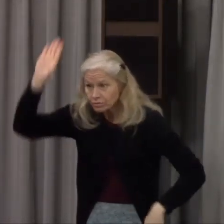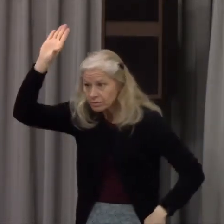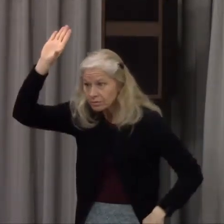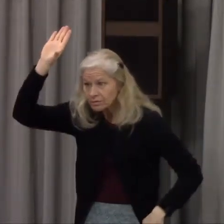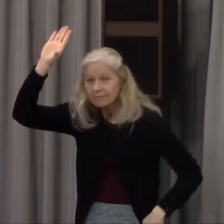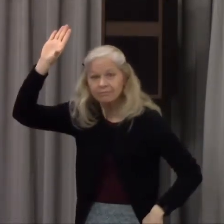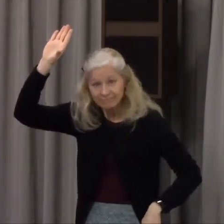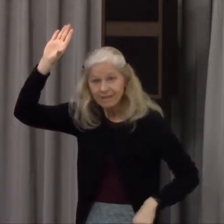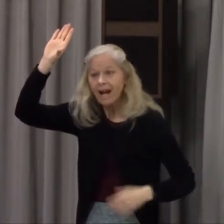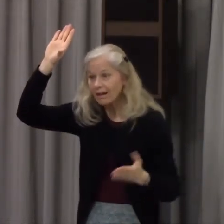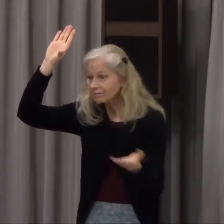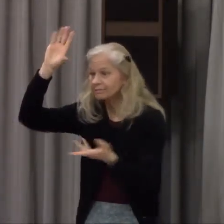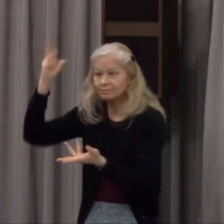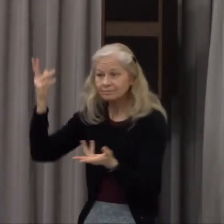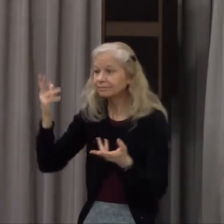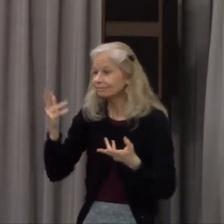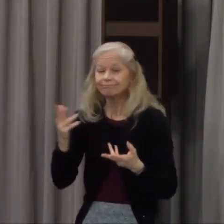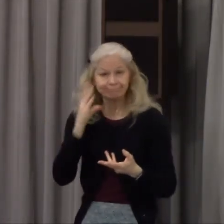But think about that, have that operation.